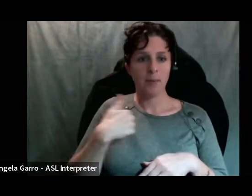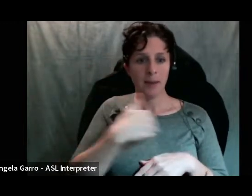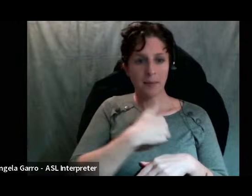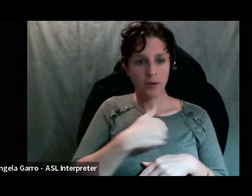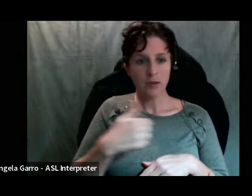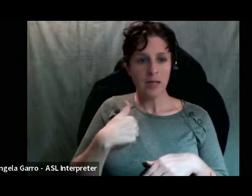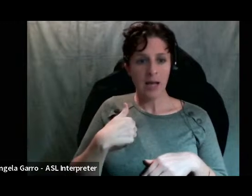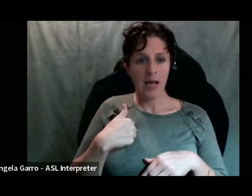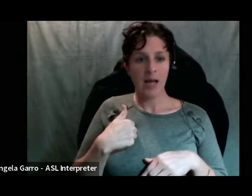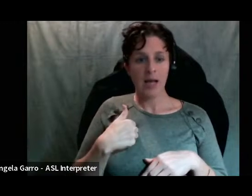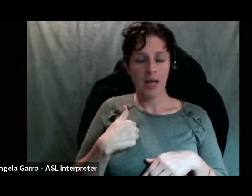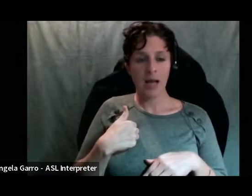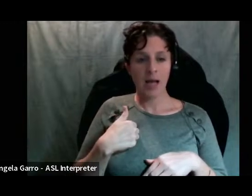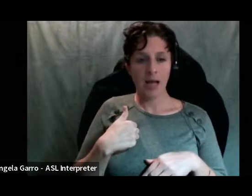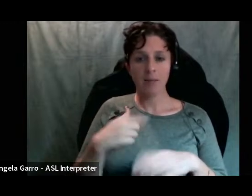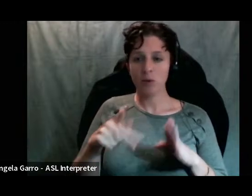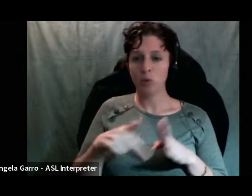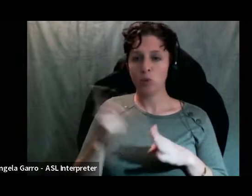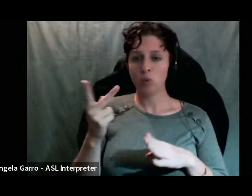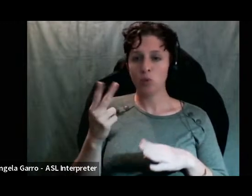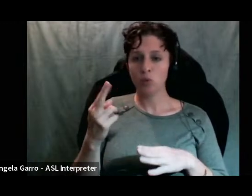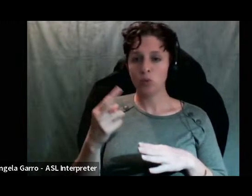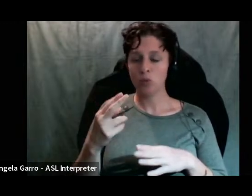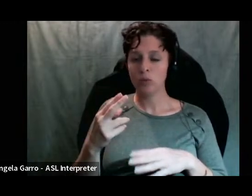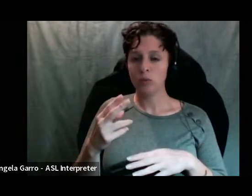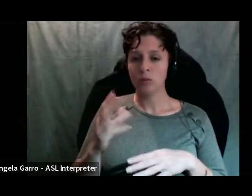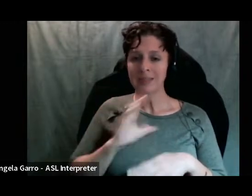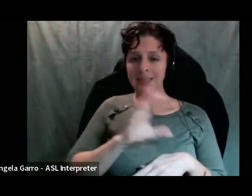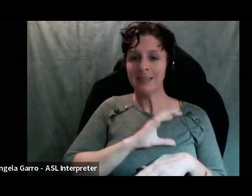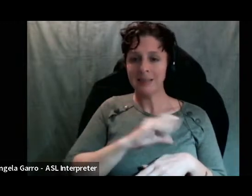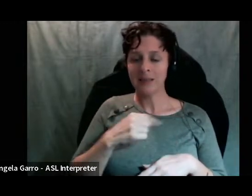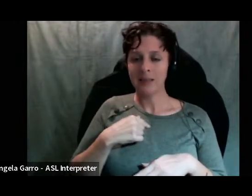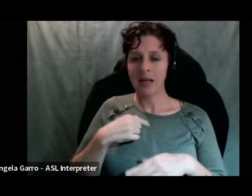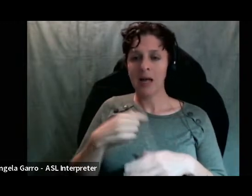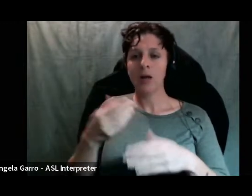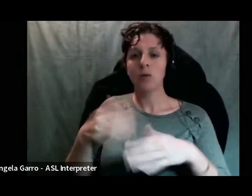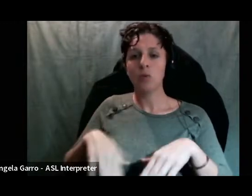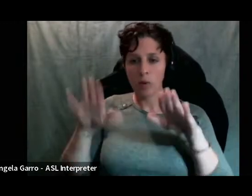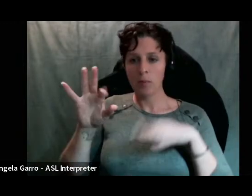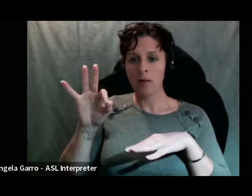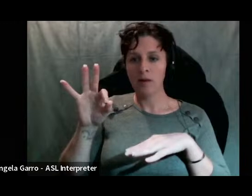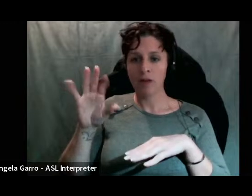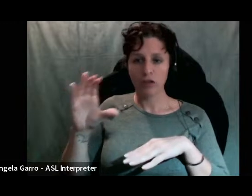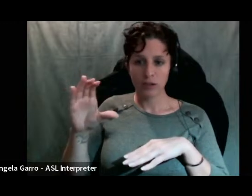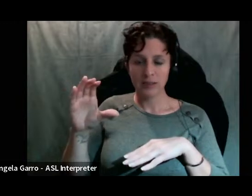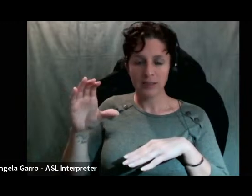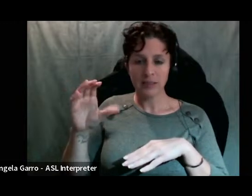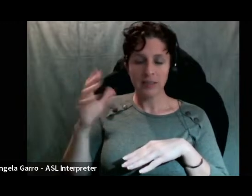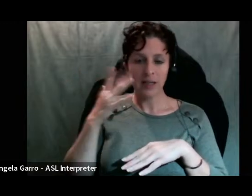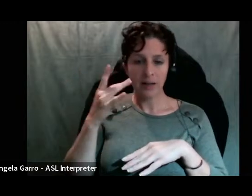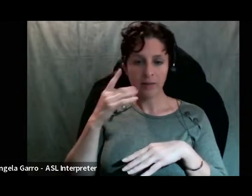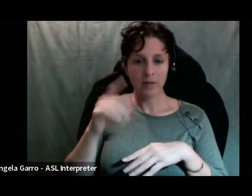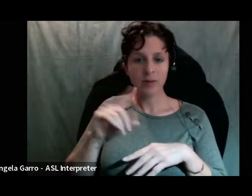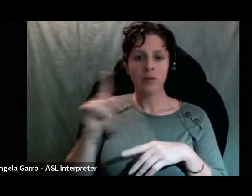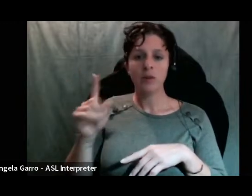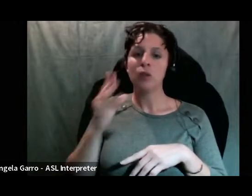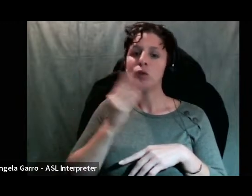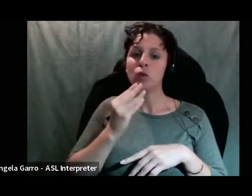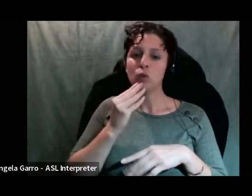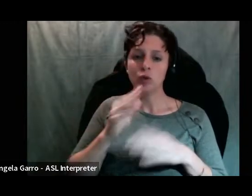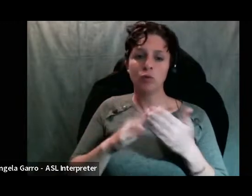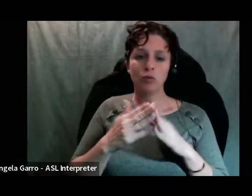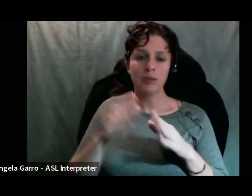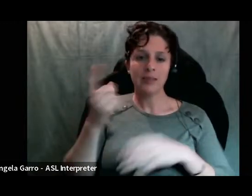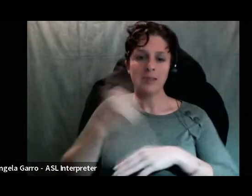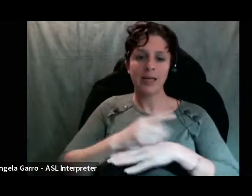a dual resident, a dual citizen. I grew up in Foster City, California. I went to the Jewish Community Day School that was